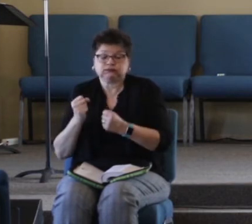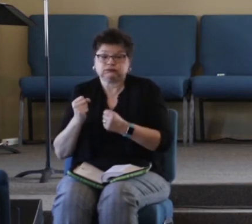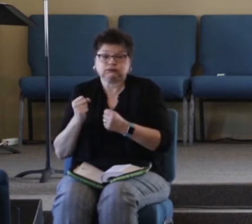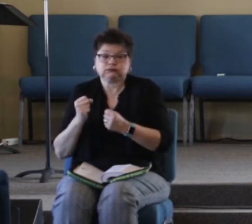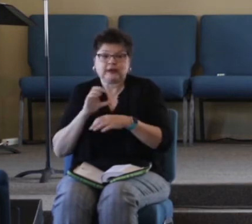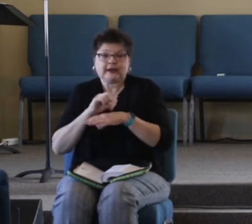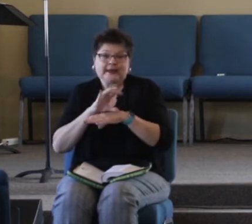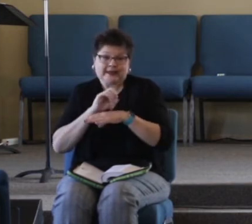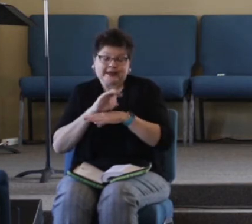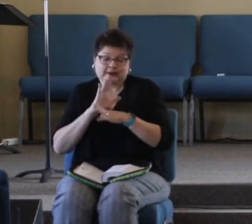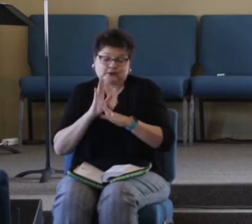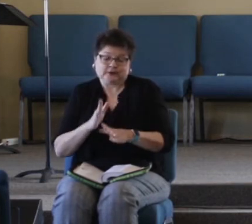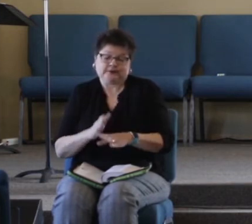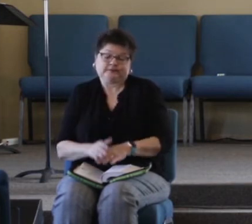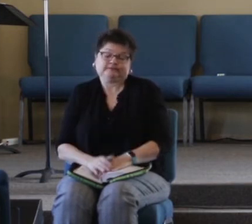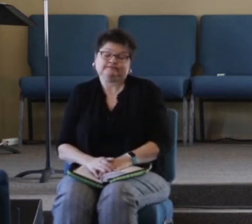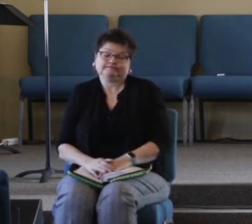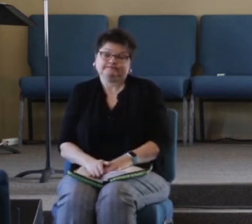counselor.